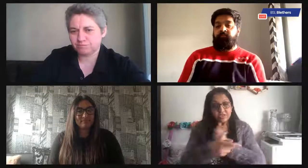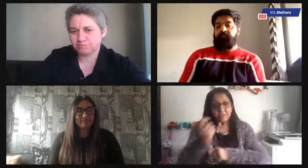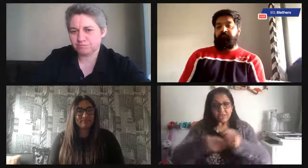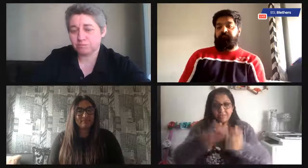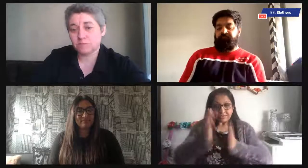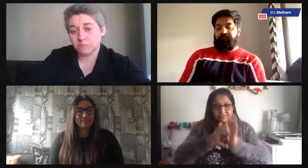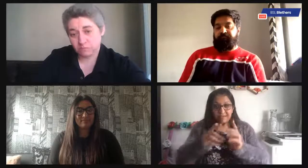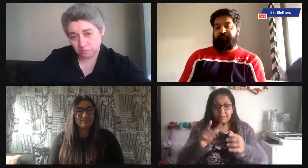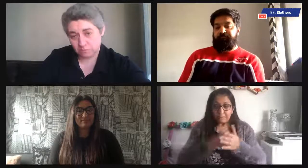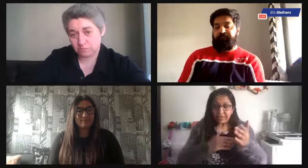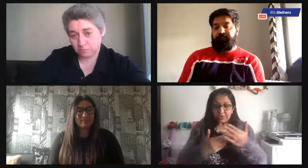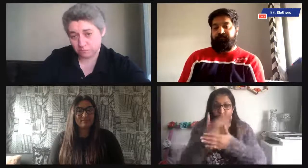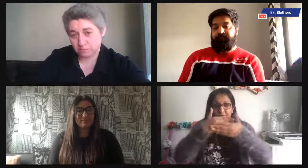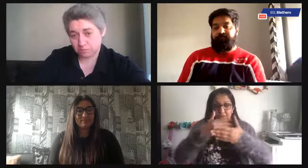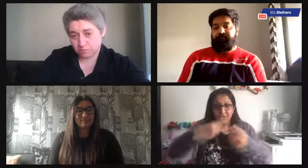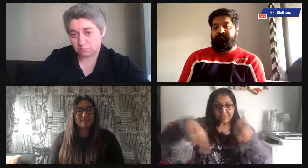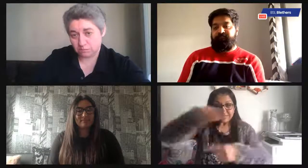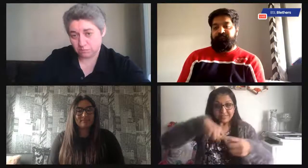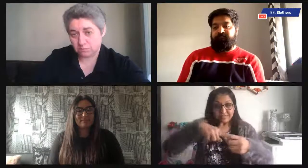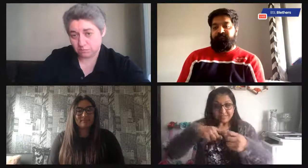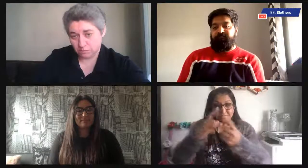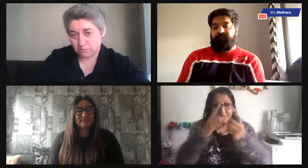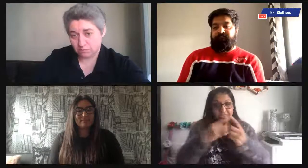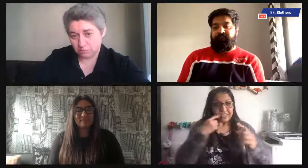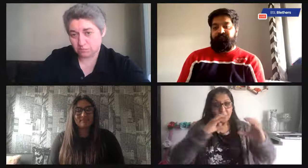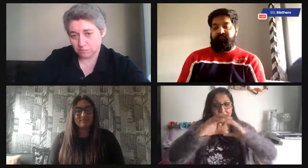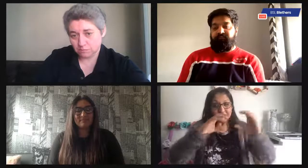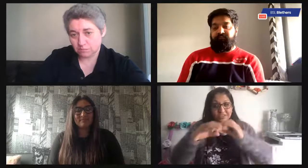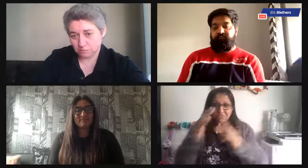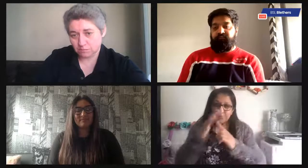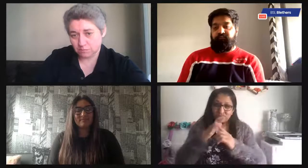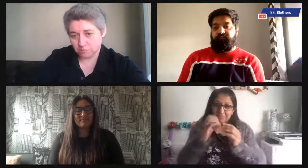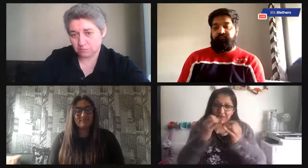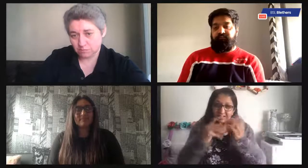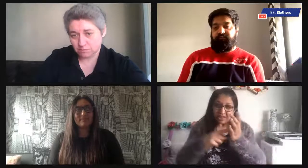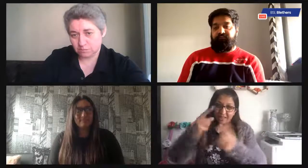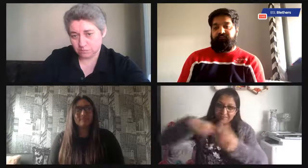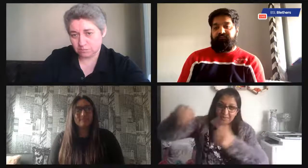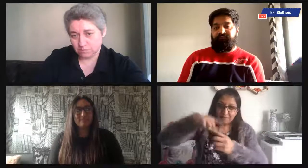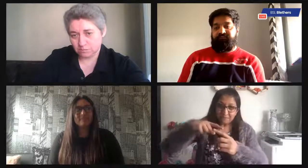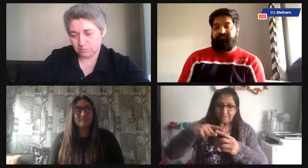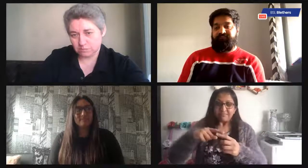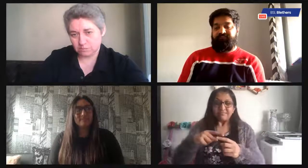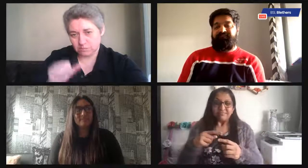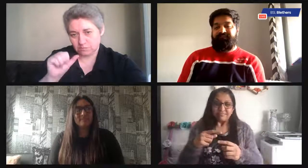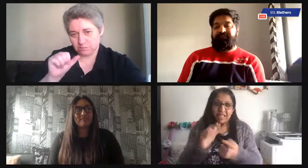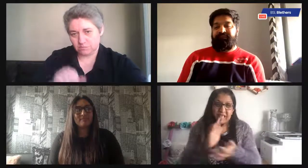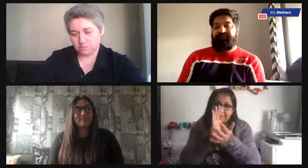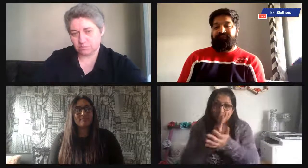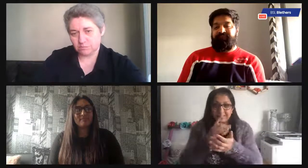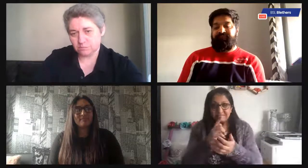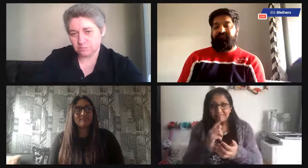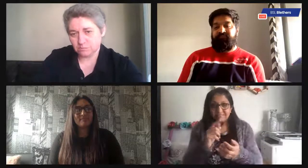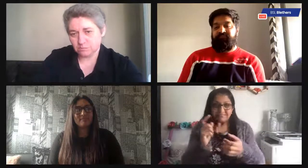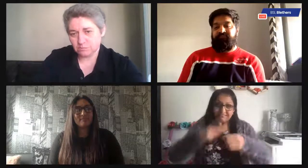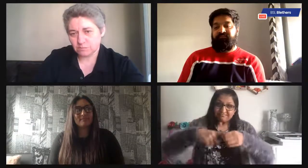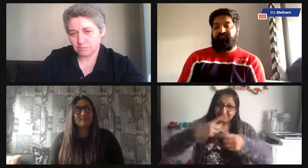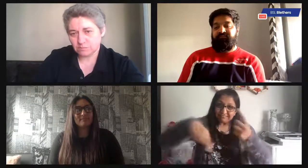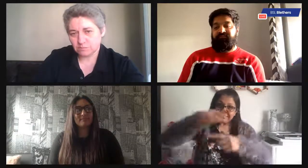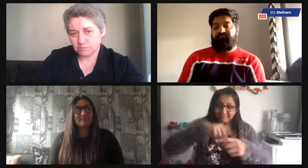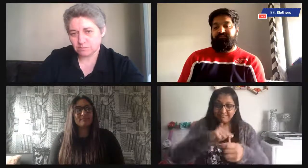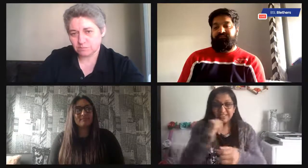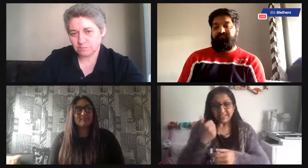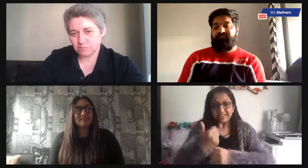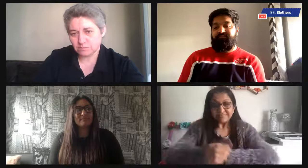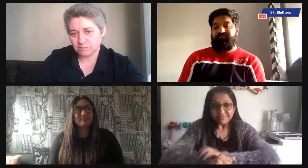then this really, having this just virtual contact is changing people's lives because they have